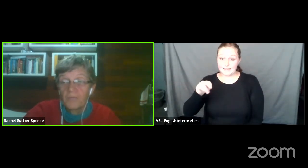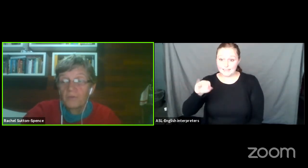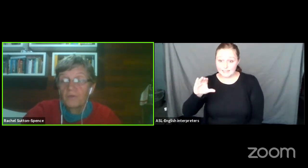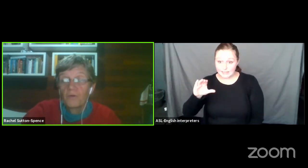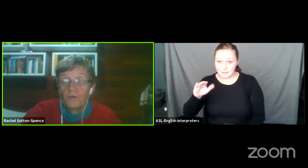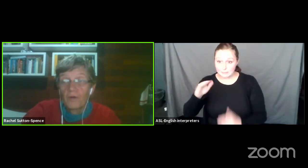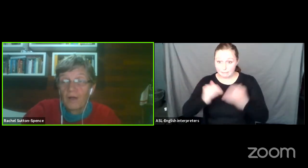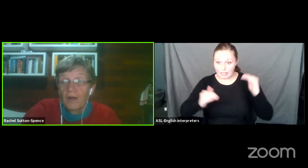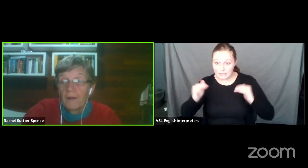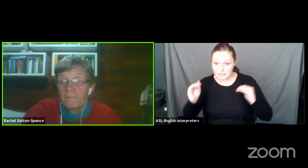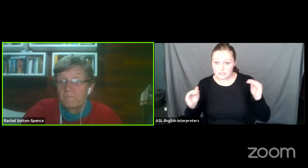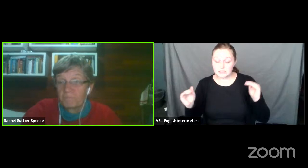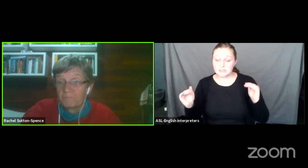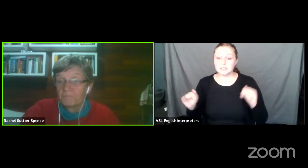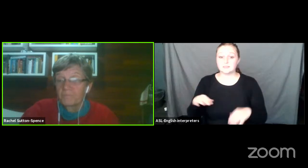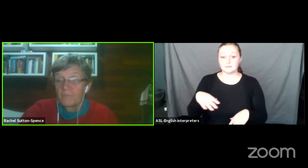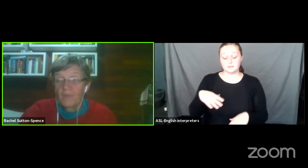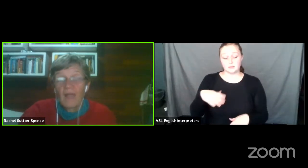the people